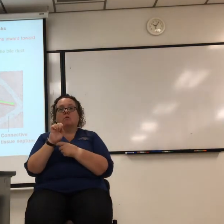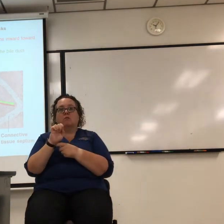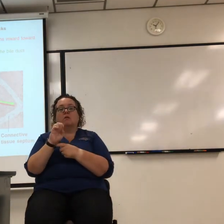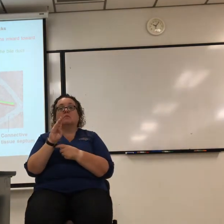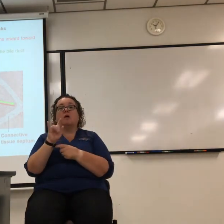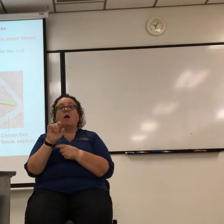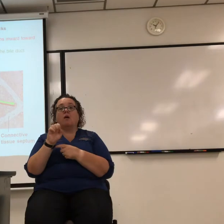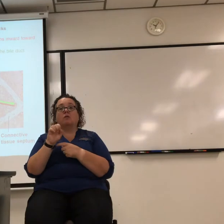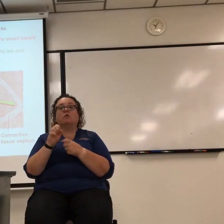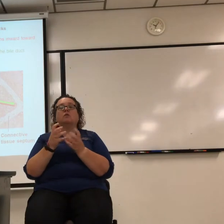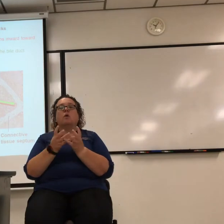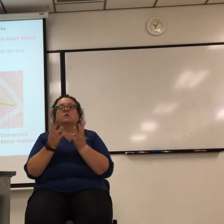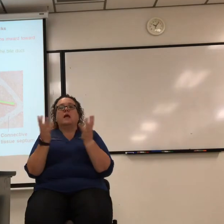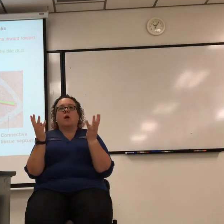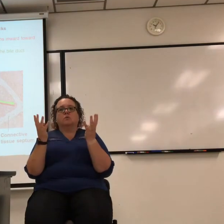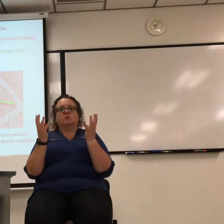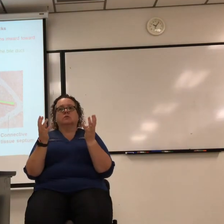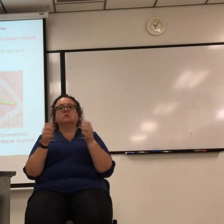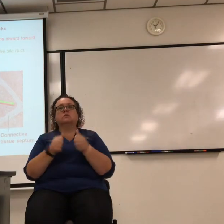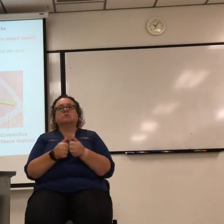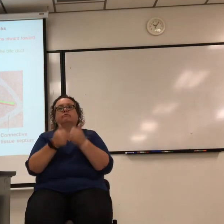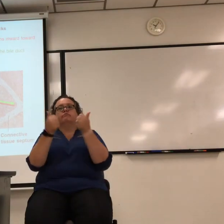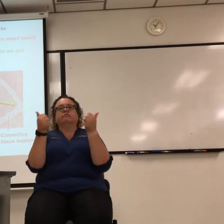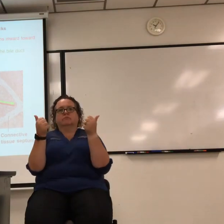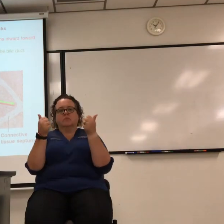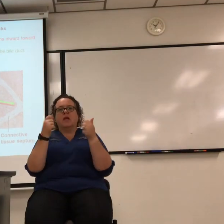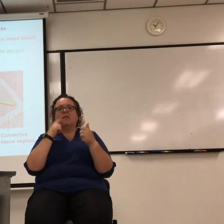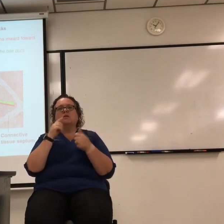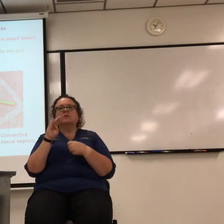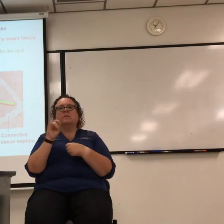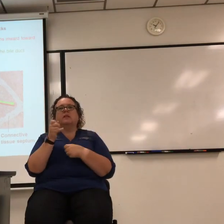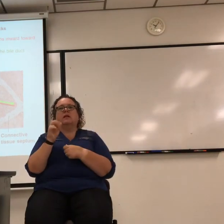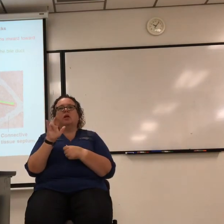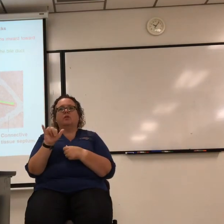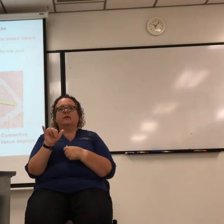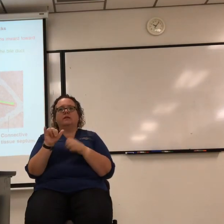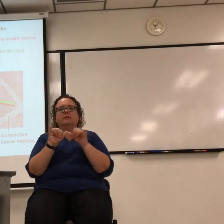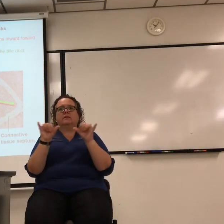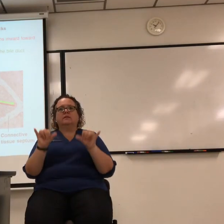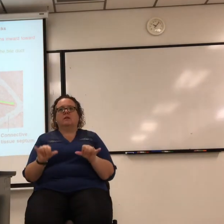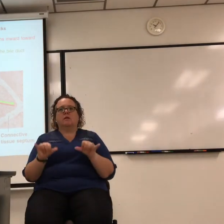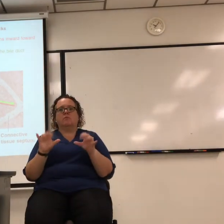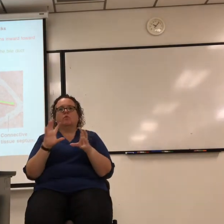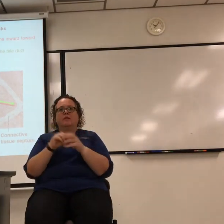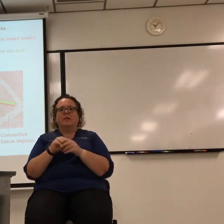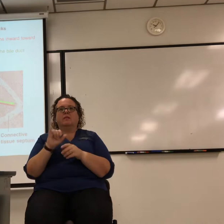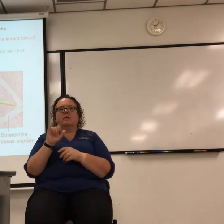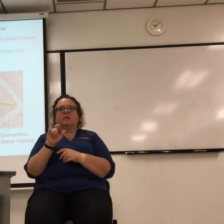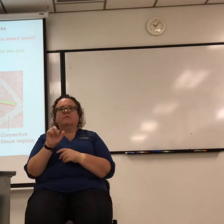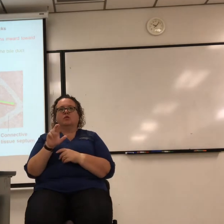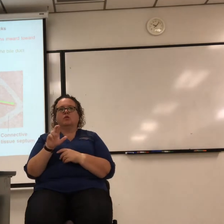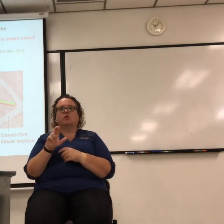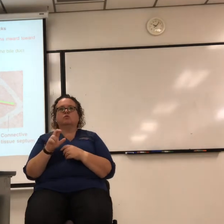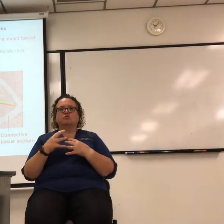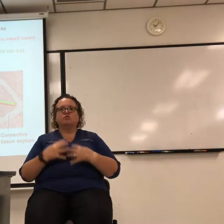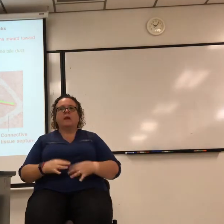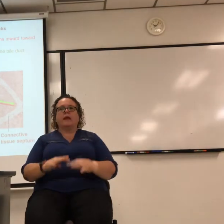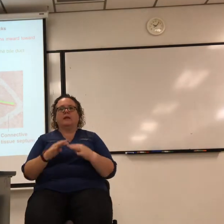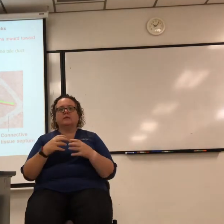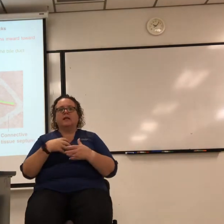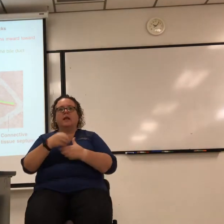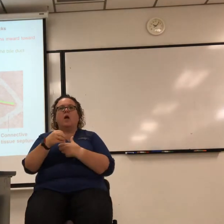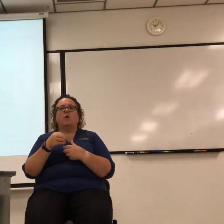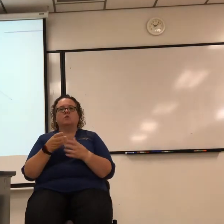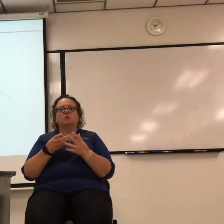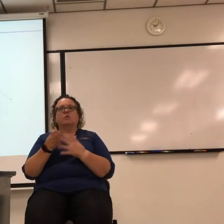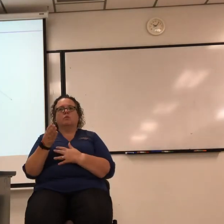way towards the corners, and there's a biliary system within the liver to drain it, to get it out through the bile duct. When you